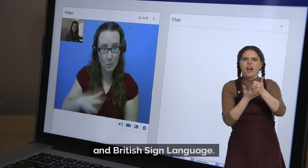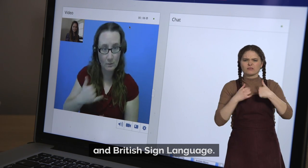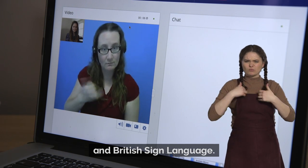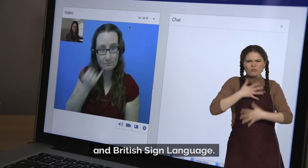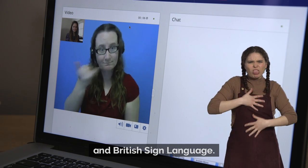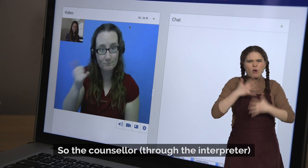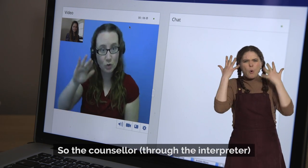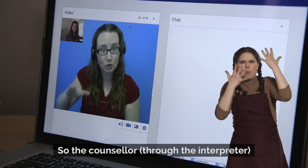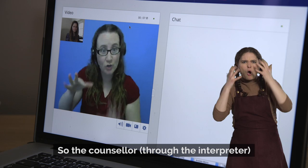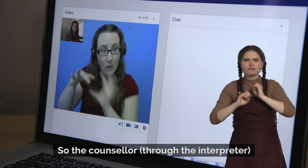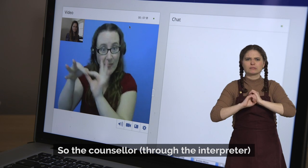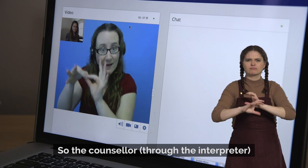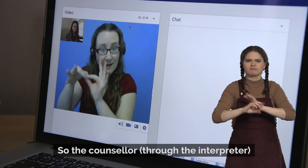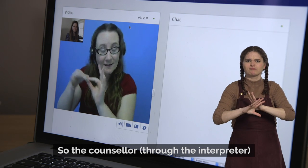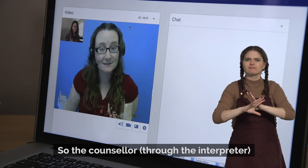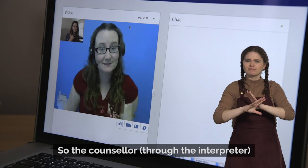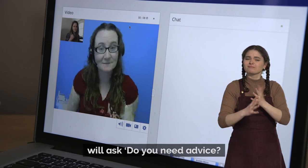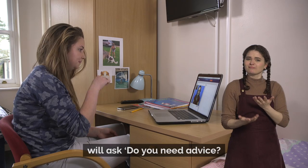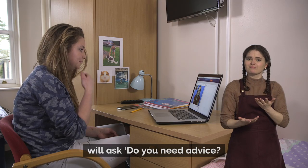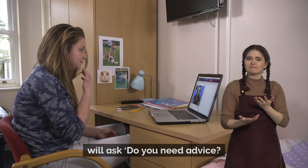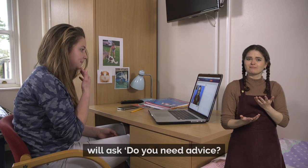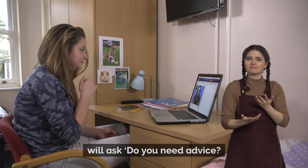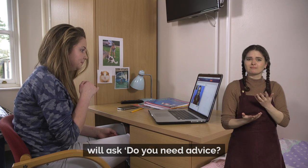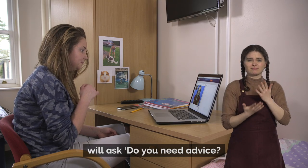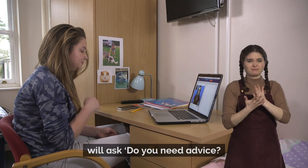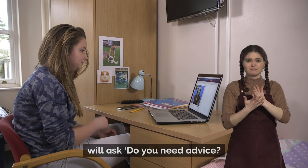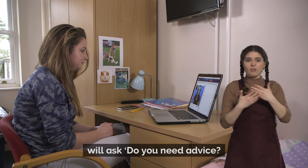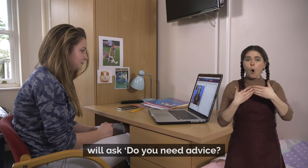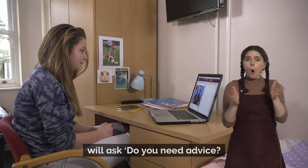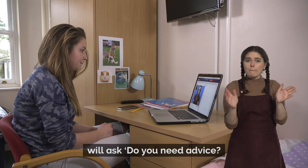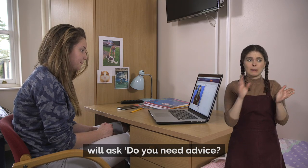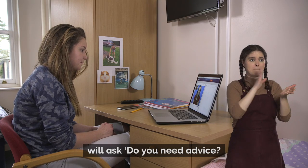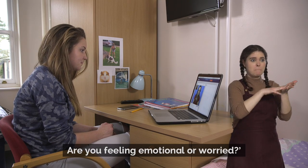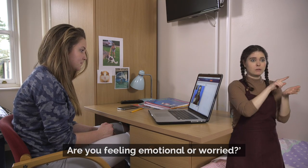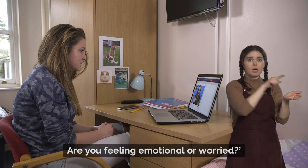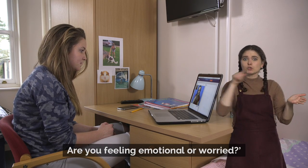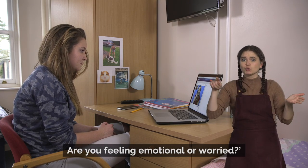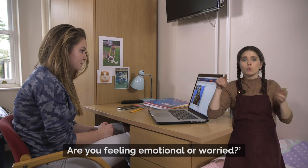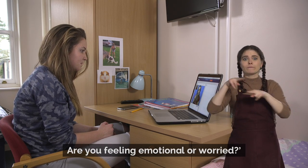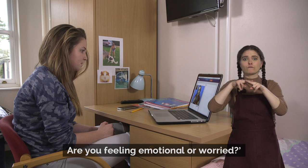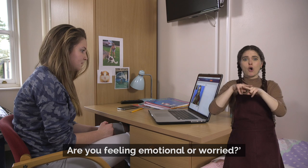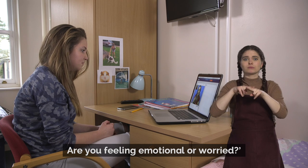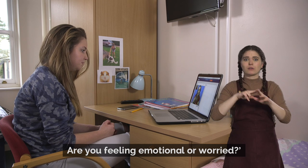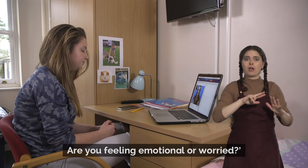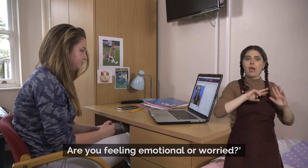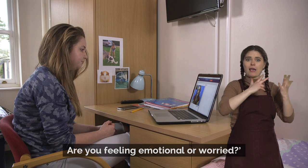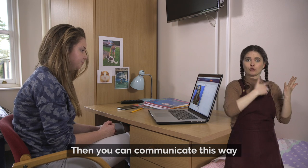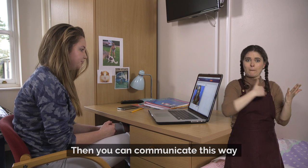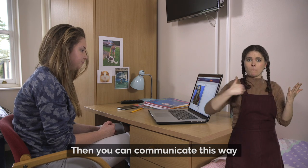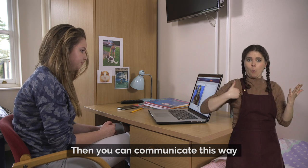So the counsellor, through the interpreter, will ask, do you need advice? Are you feeling emotional or worried? Then you can